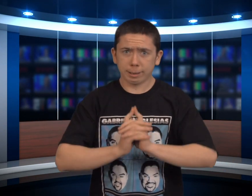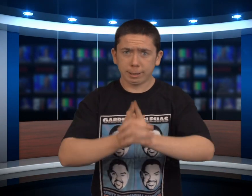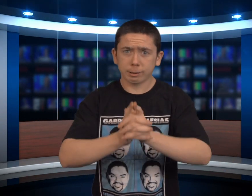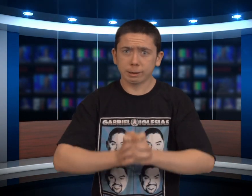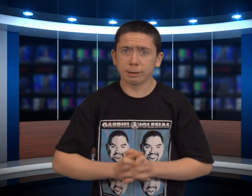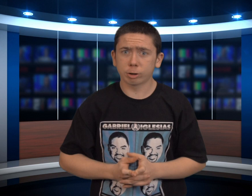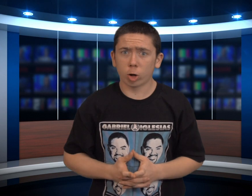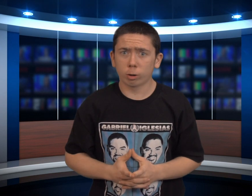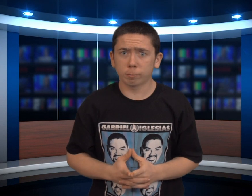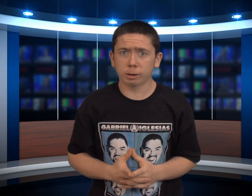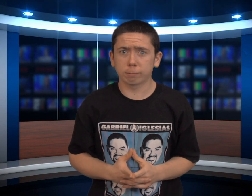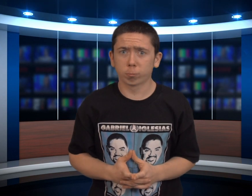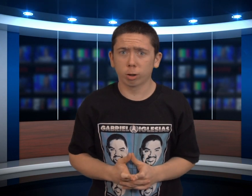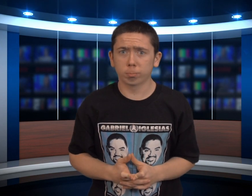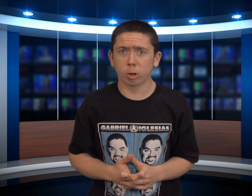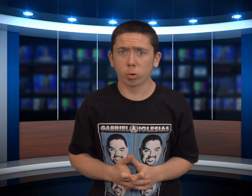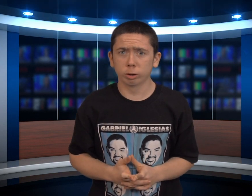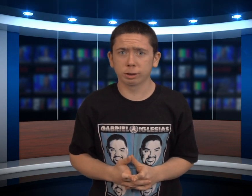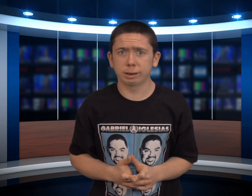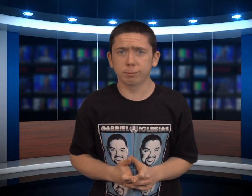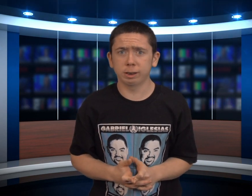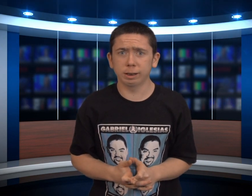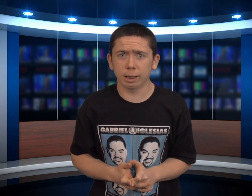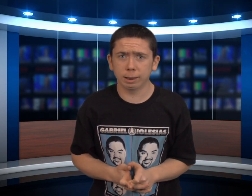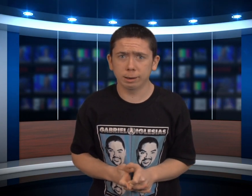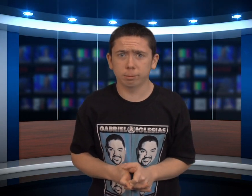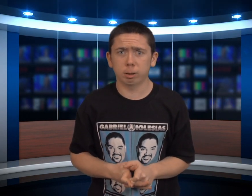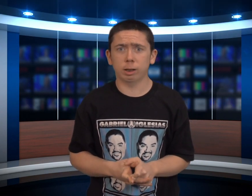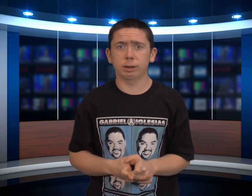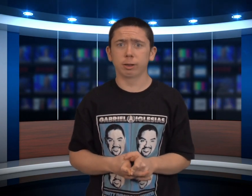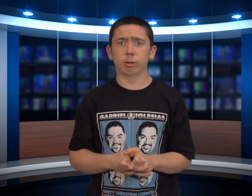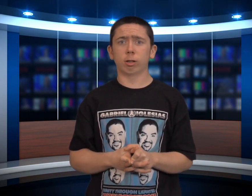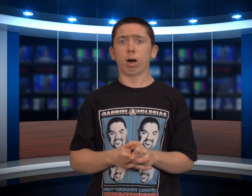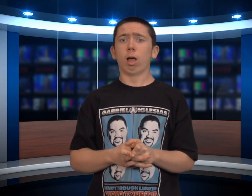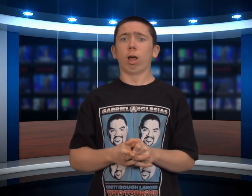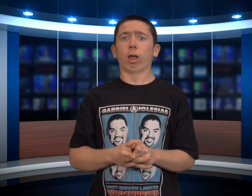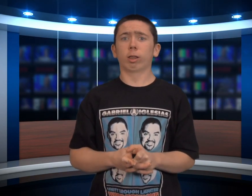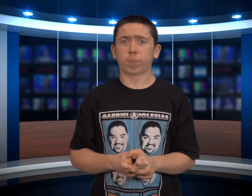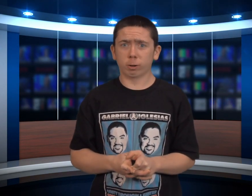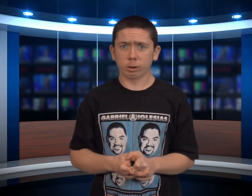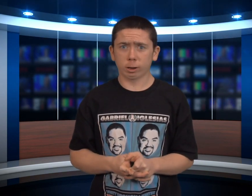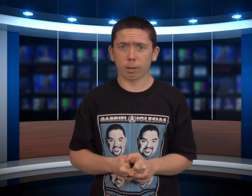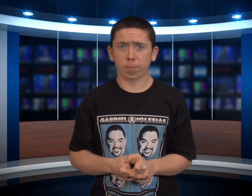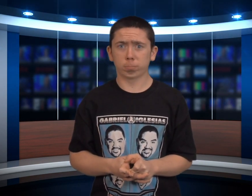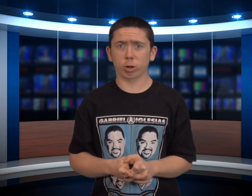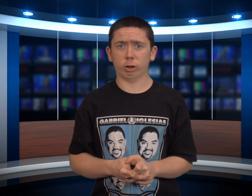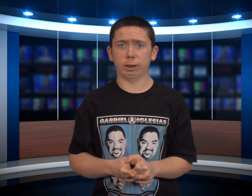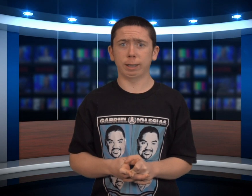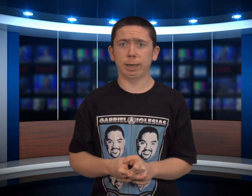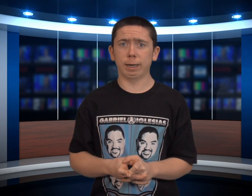that is all of us from Oriole TV. I am Daryl the Funk Brock,